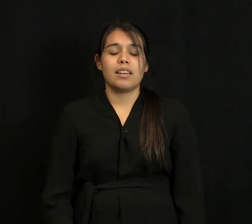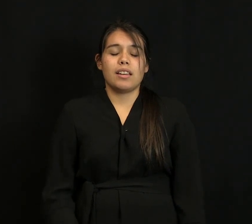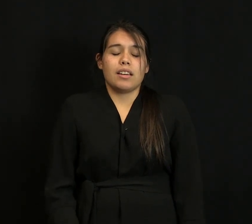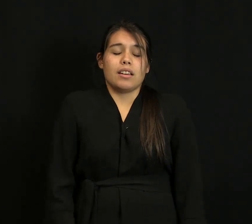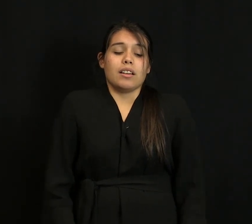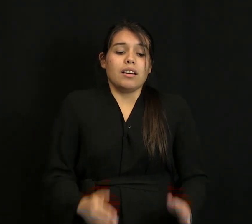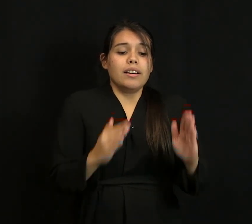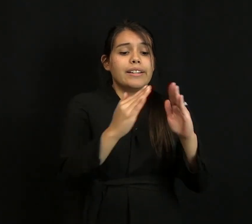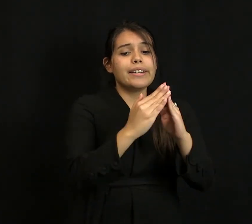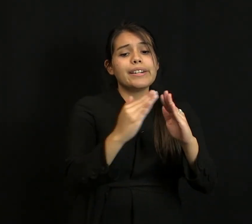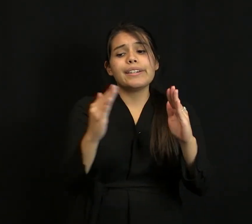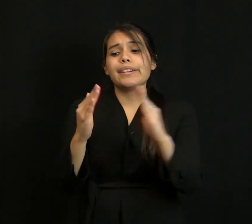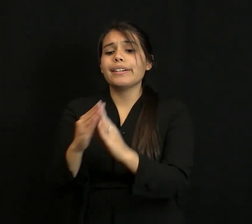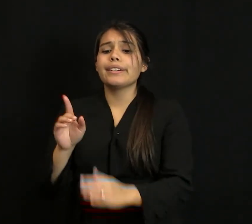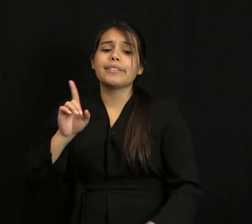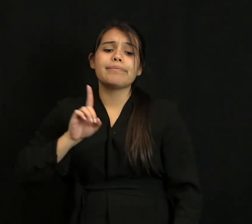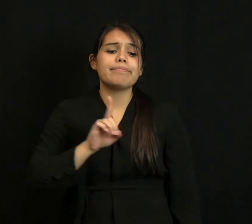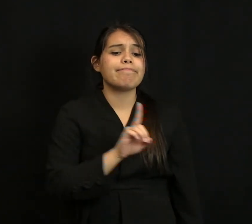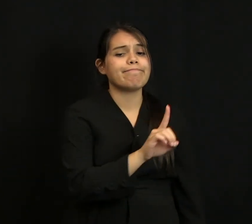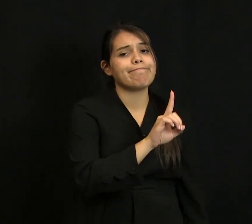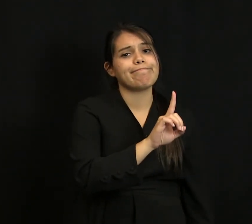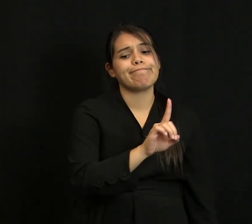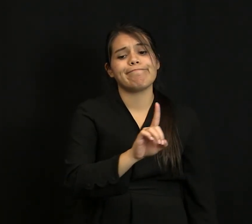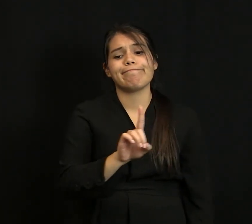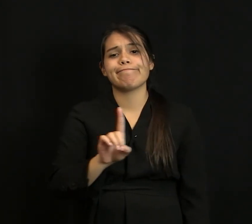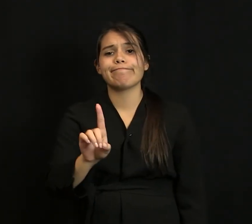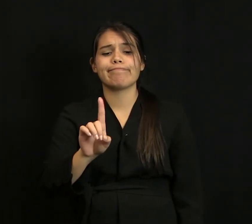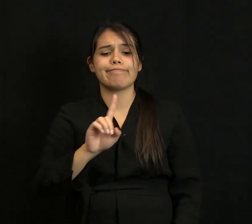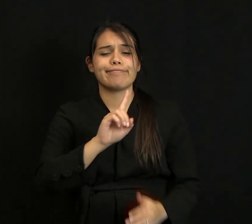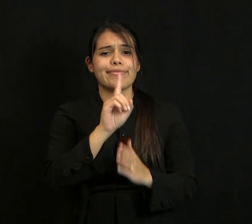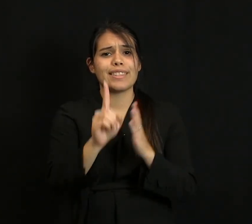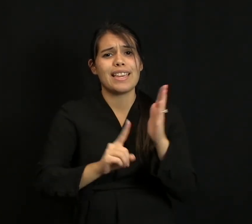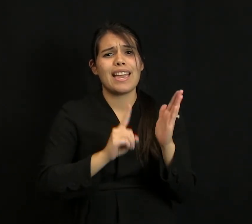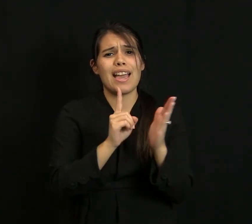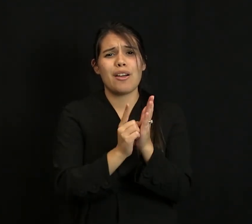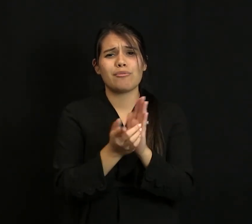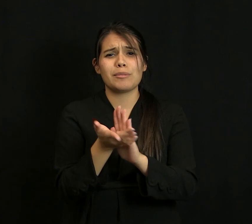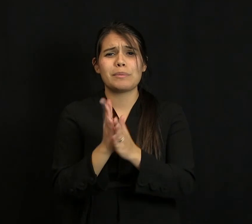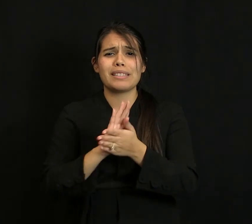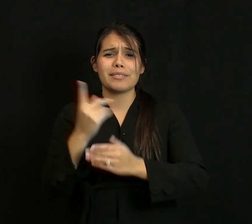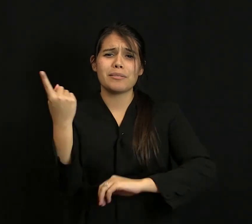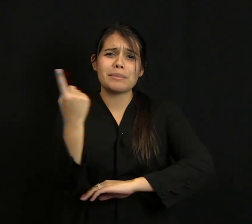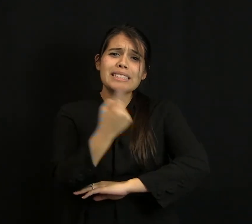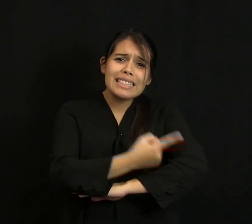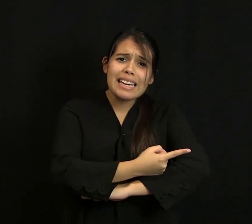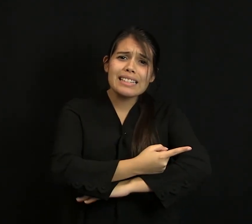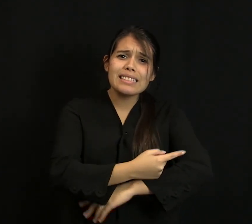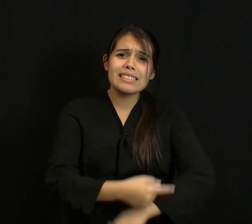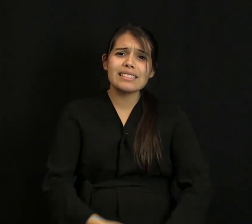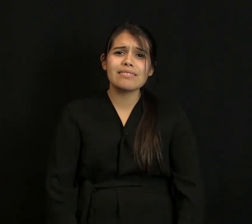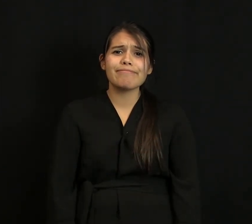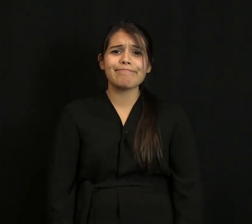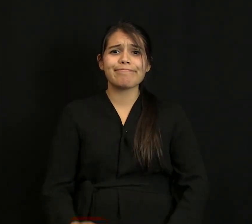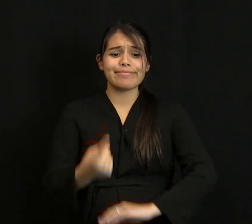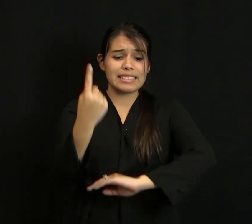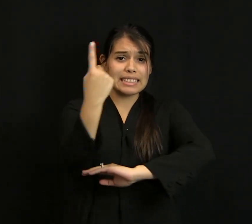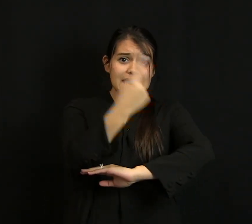I wandered from town to town. The hours became days. The days became weeks. I lost track of time.